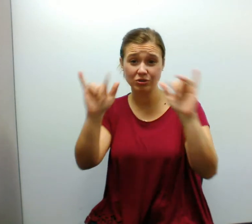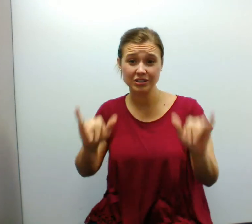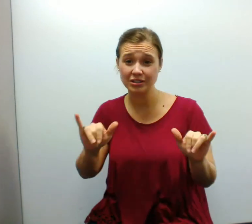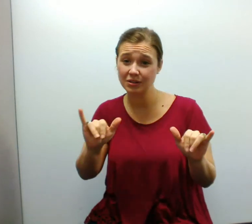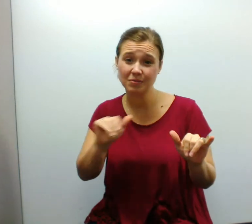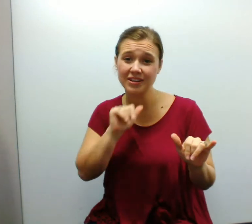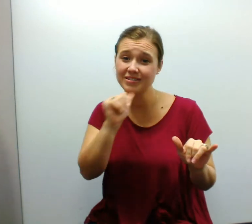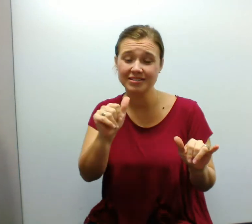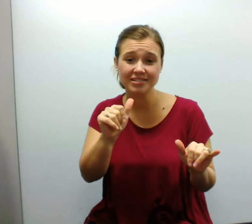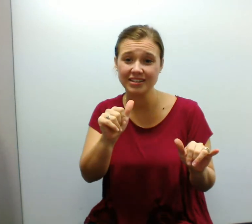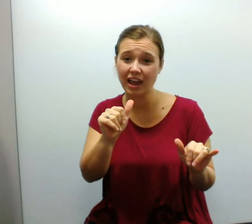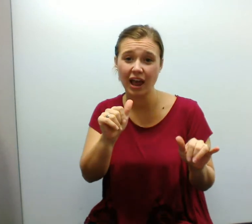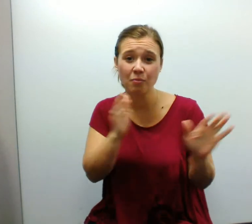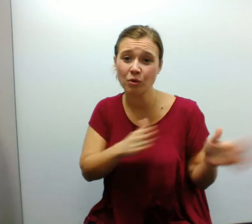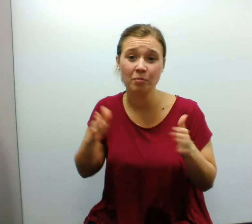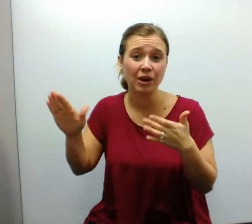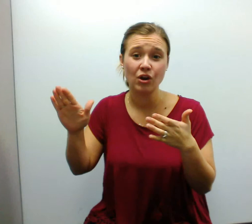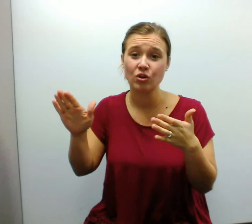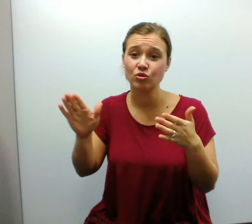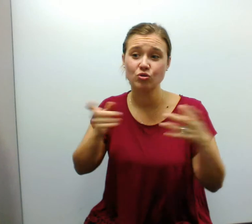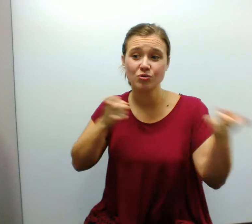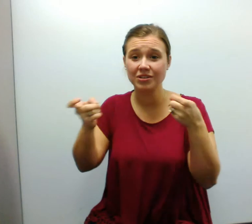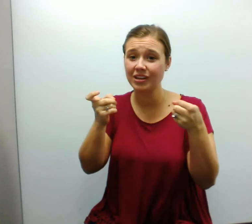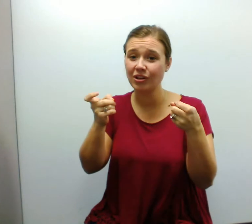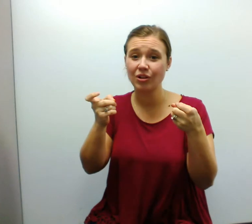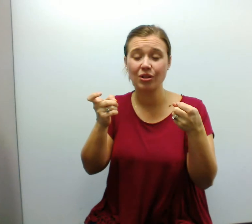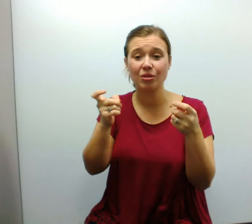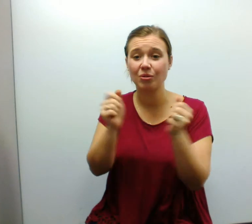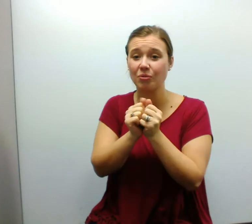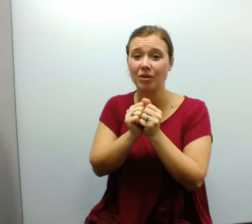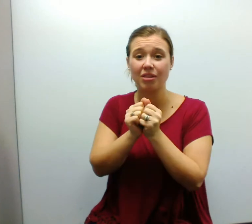schools are to deal with diverse populations.